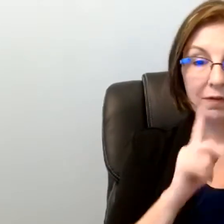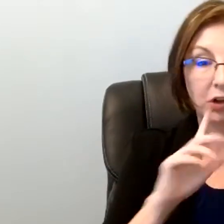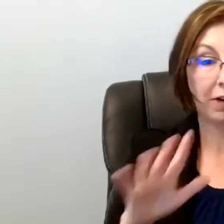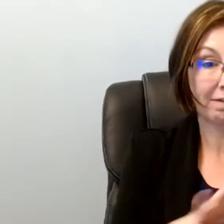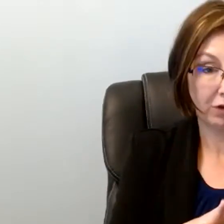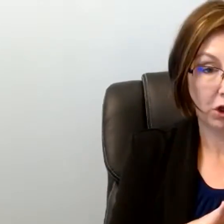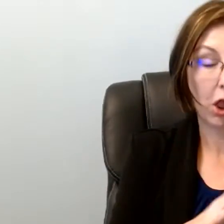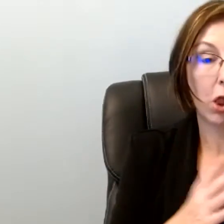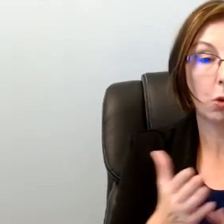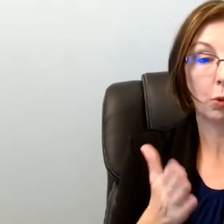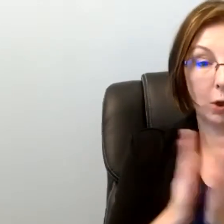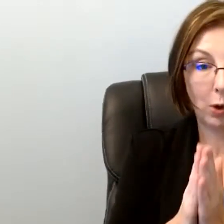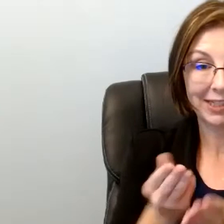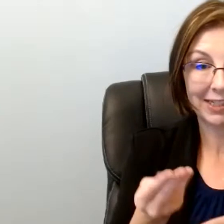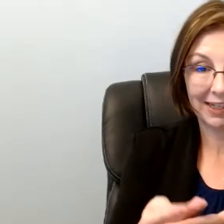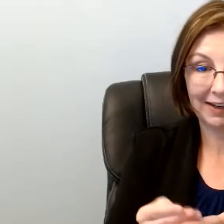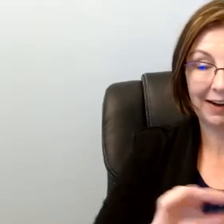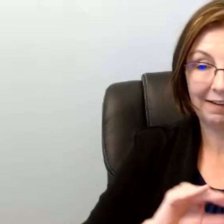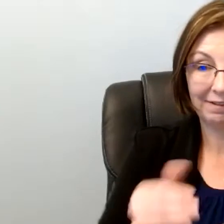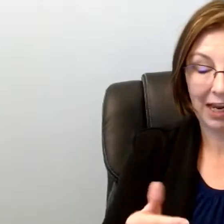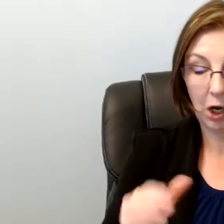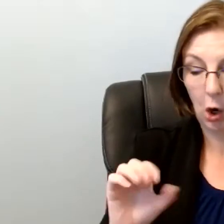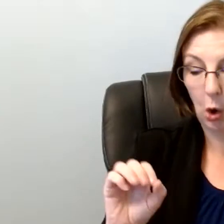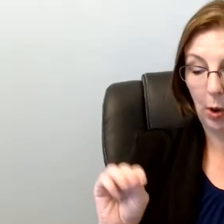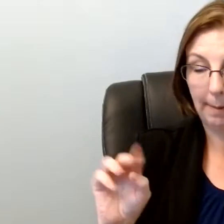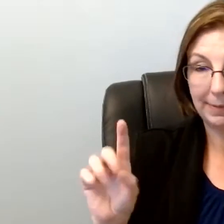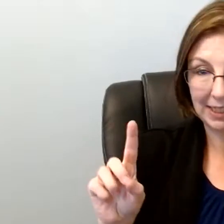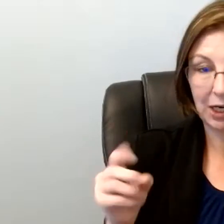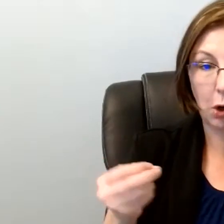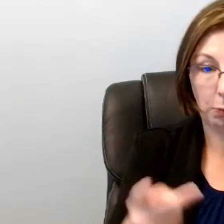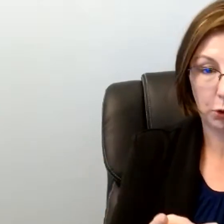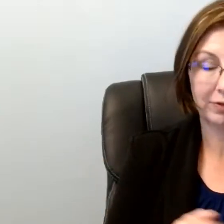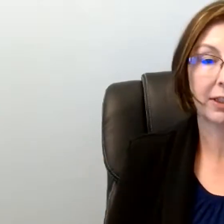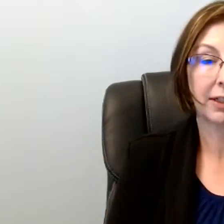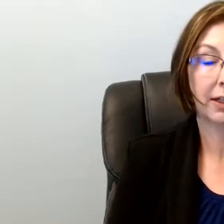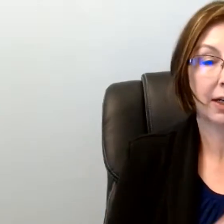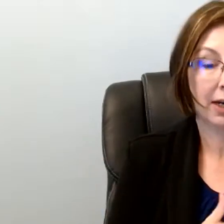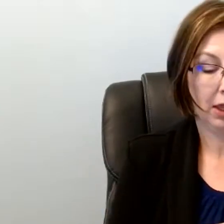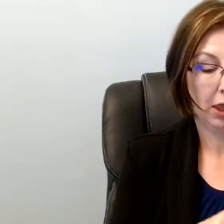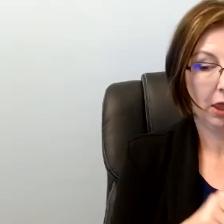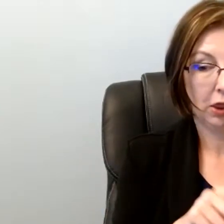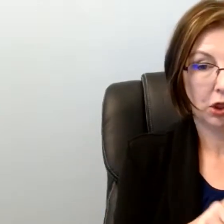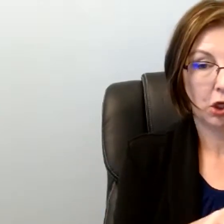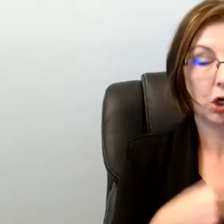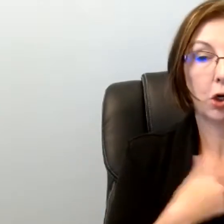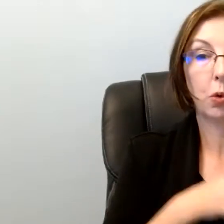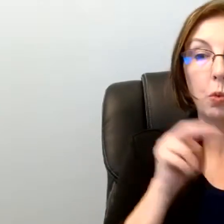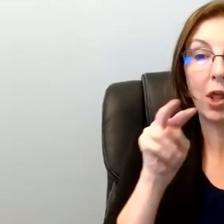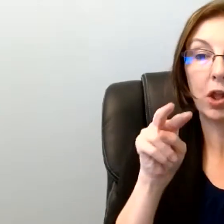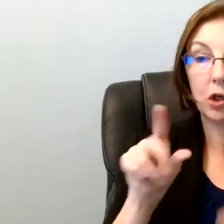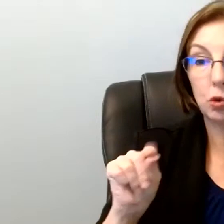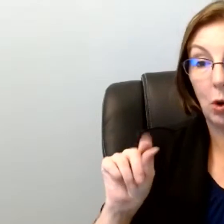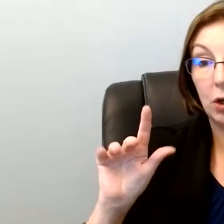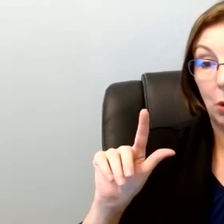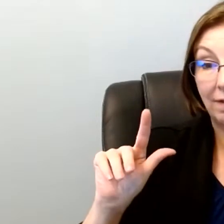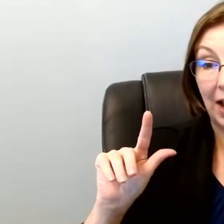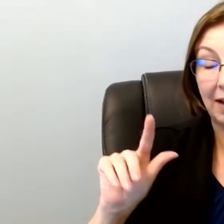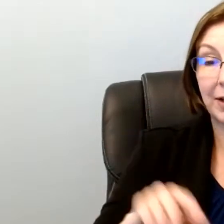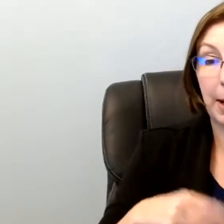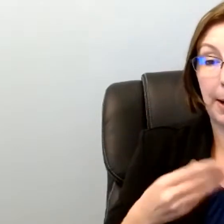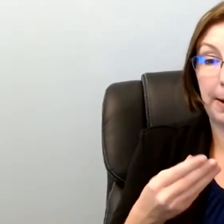level by OMB. And then third, we looked at the 2025 fiscal year budget